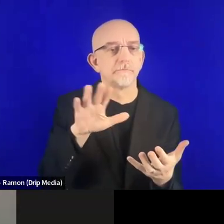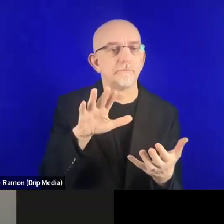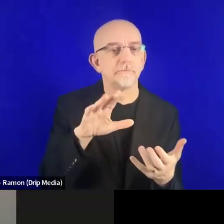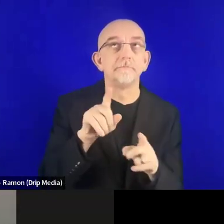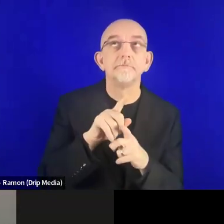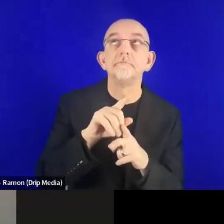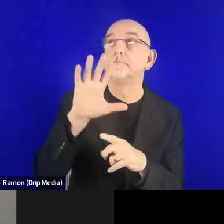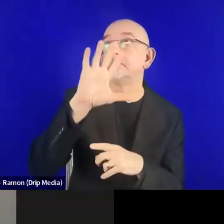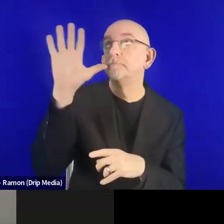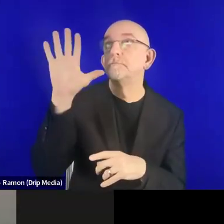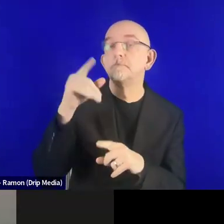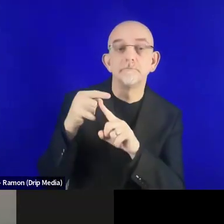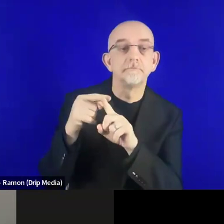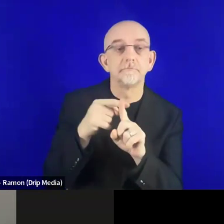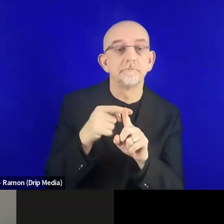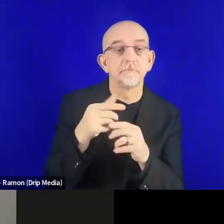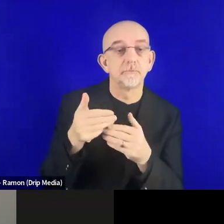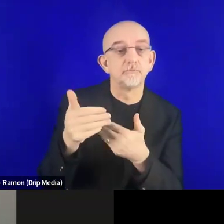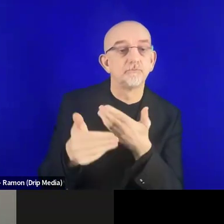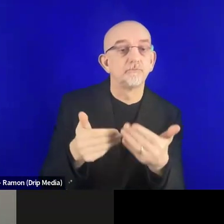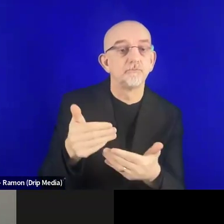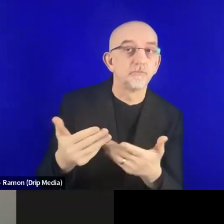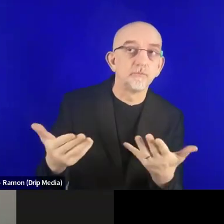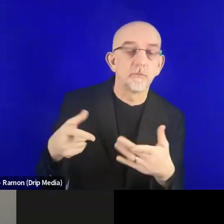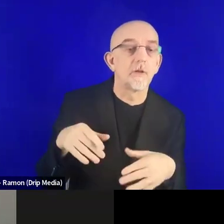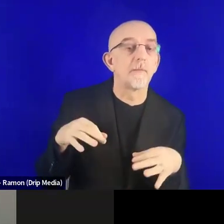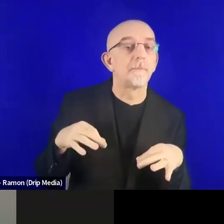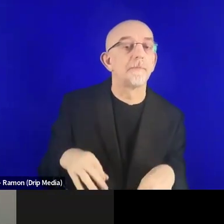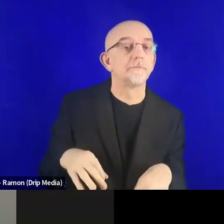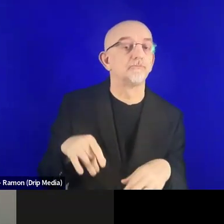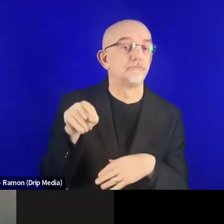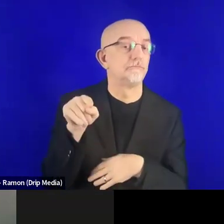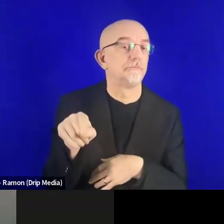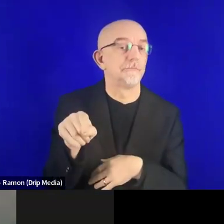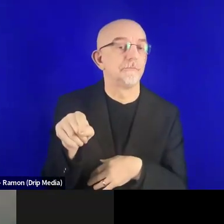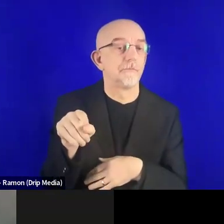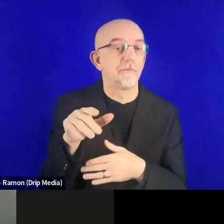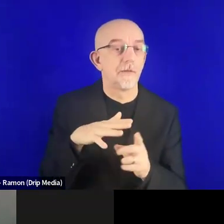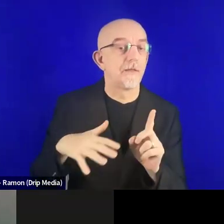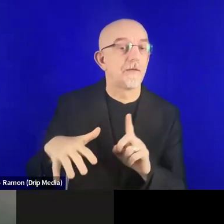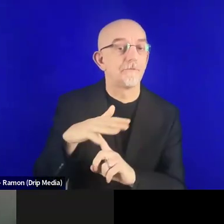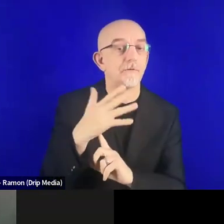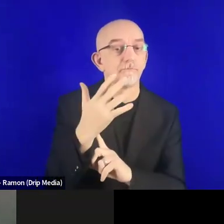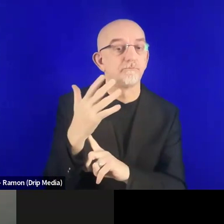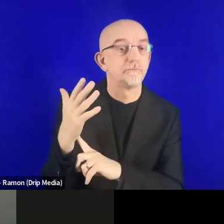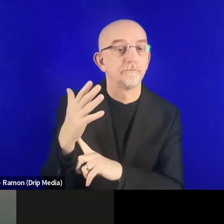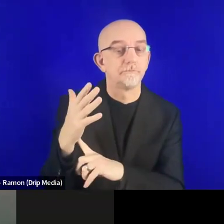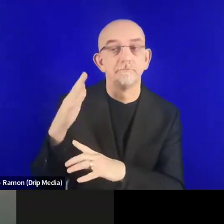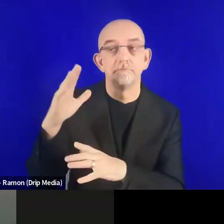10 related agencies. And we came up with a baseline survey looking